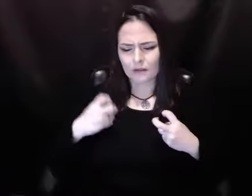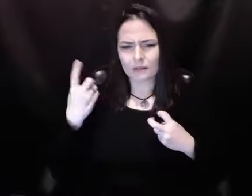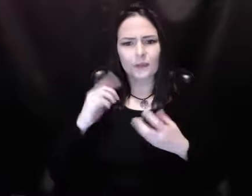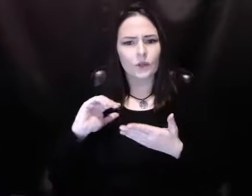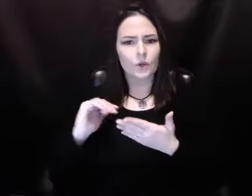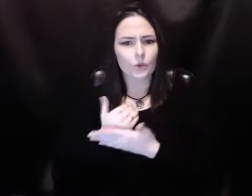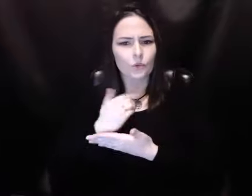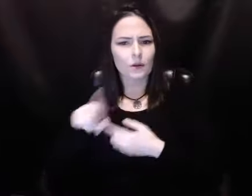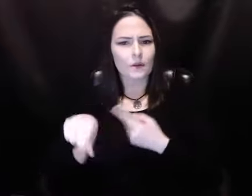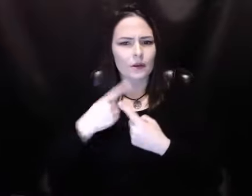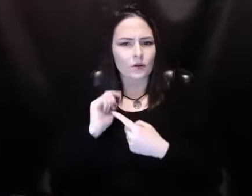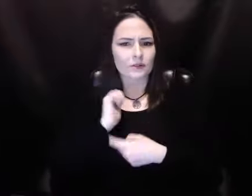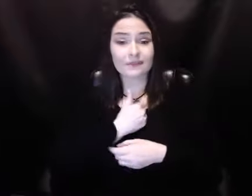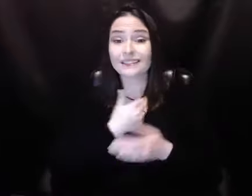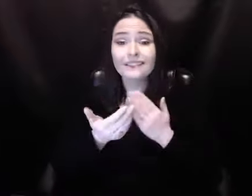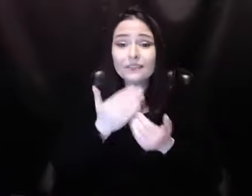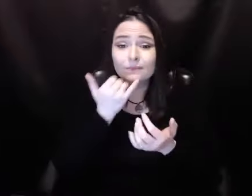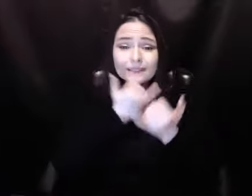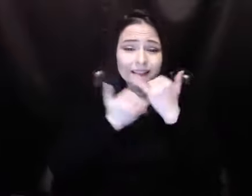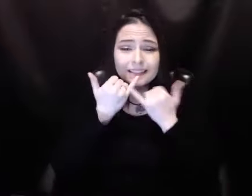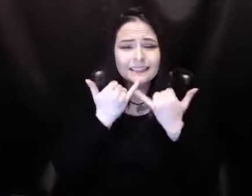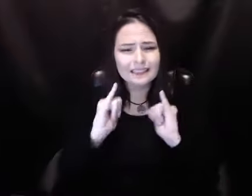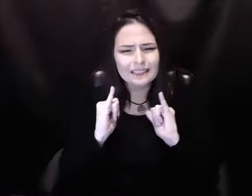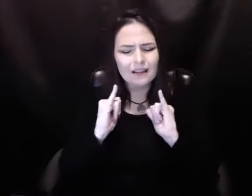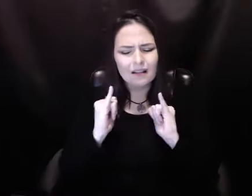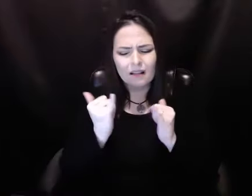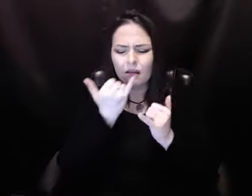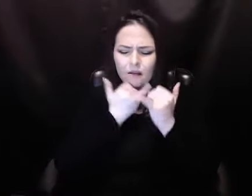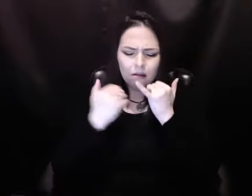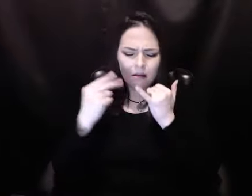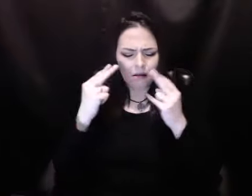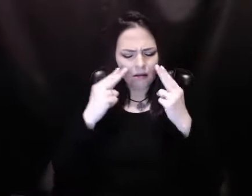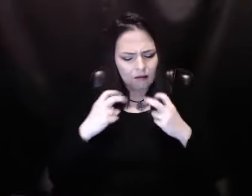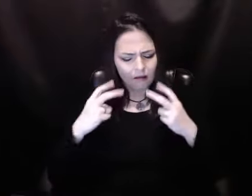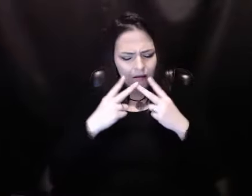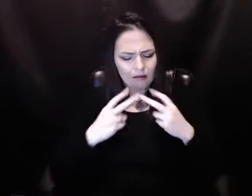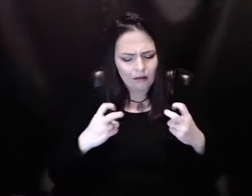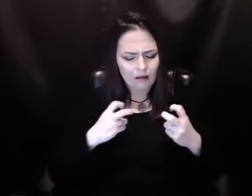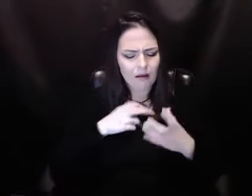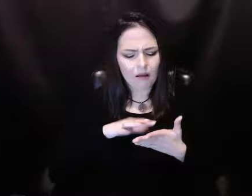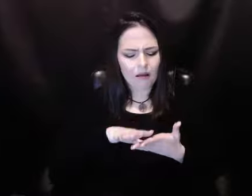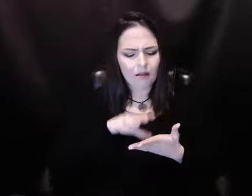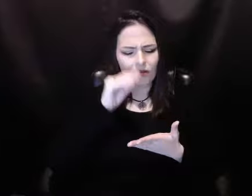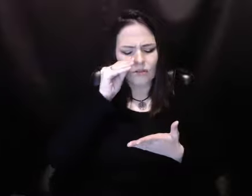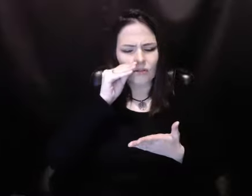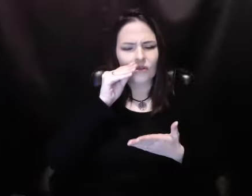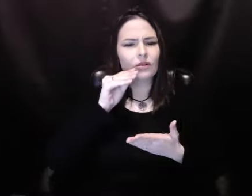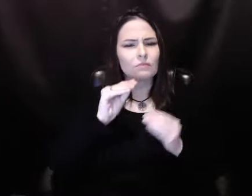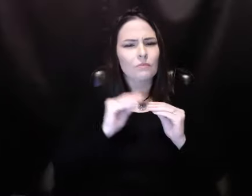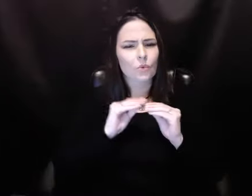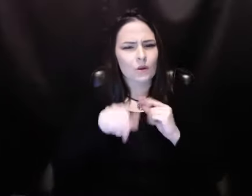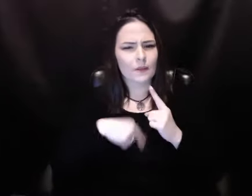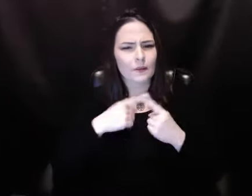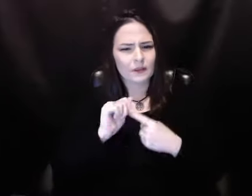I would like to leave you with this. In How Al-Anon Works on page 43, with regards to taking the steps,